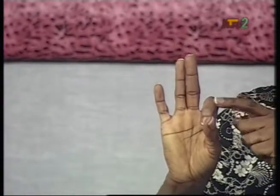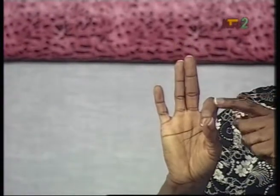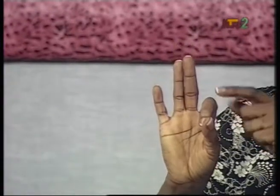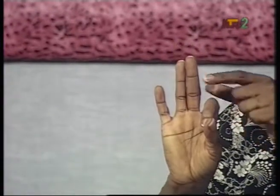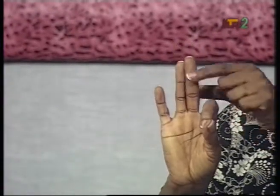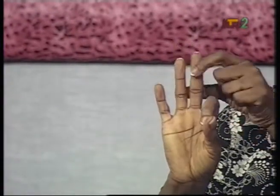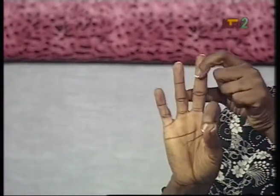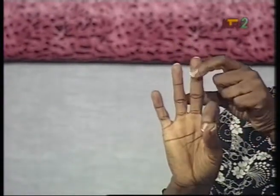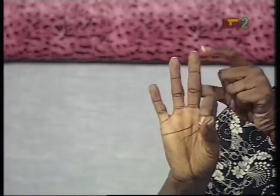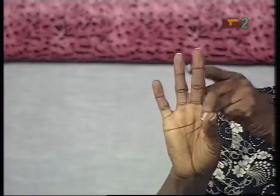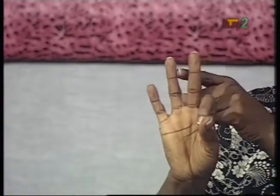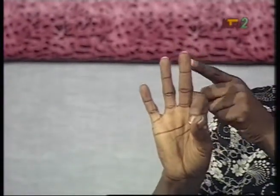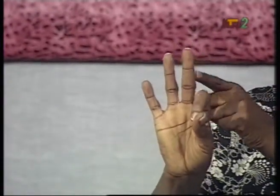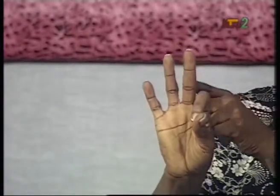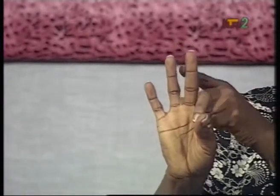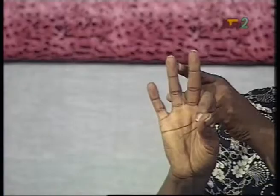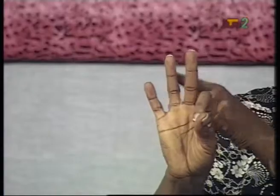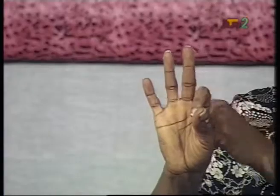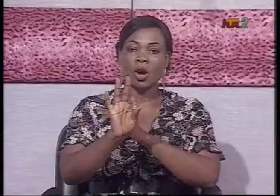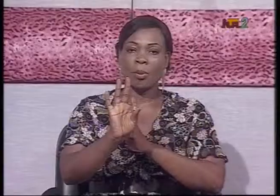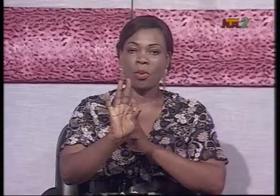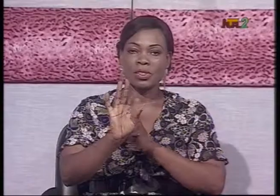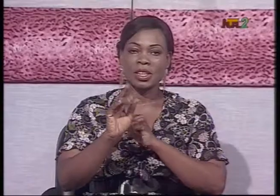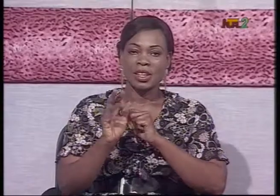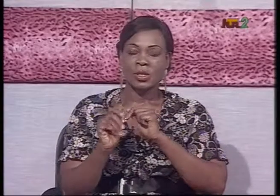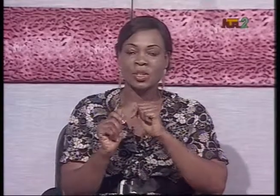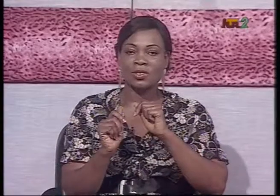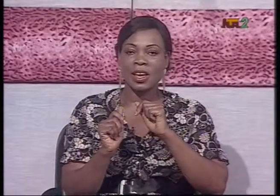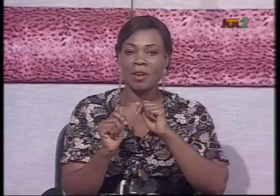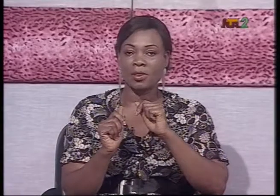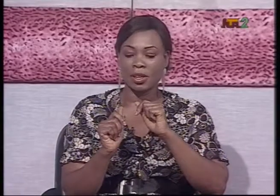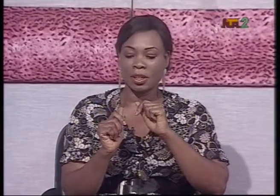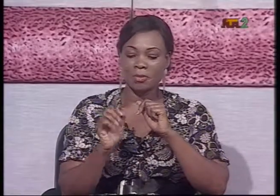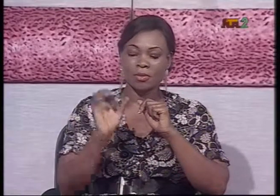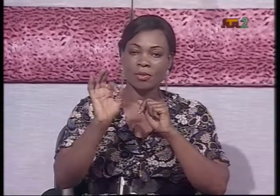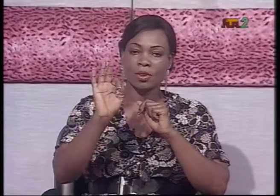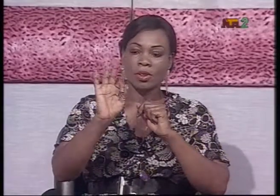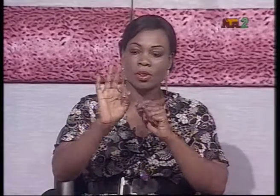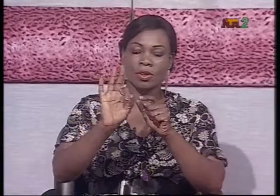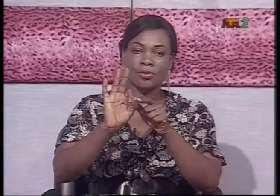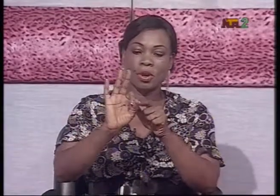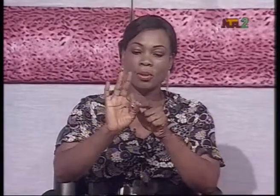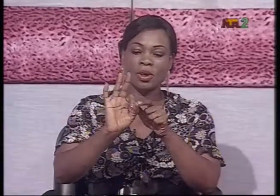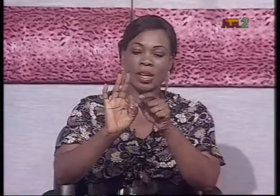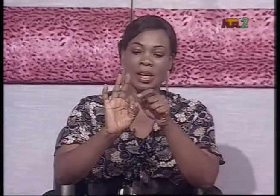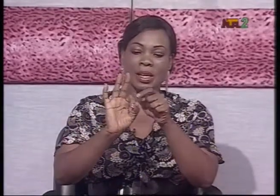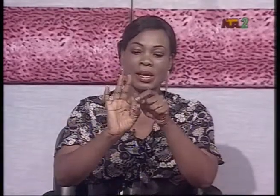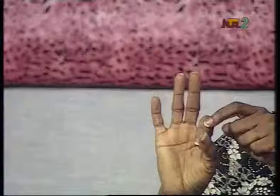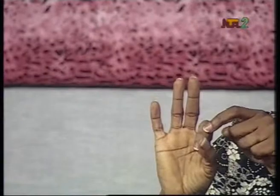finger, extending the other fingers upwards. Let's quickly try F again. Your thumb clicking